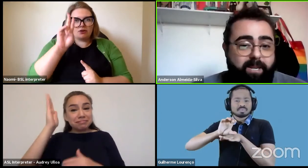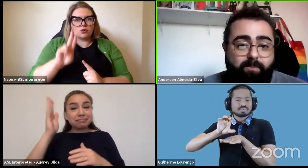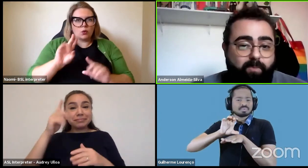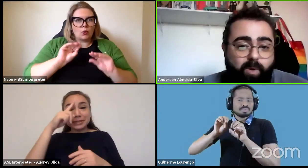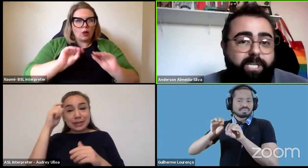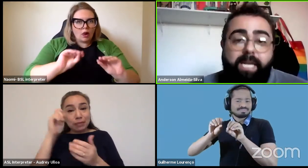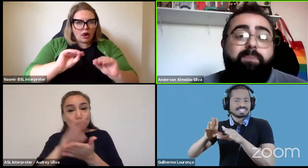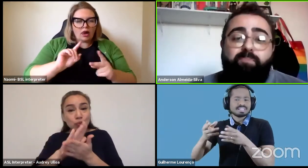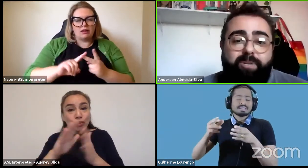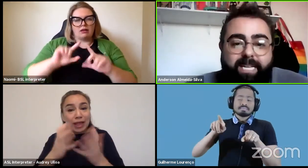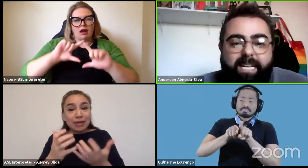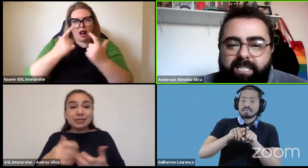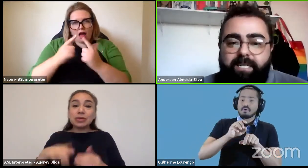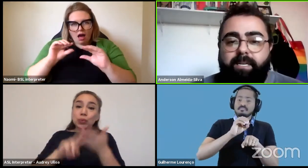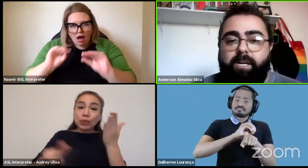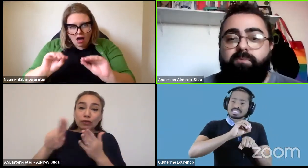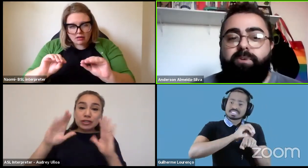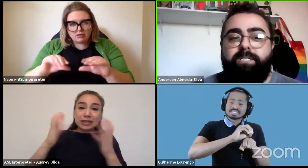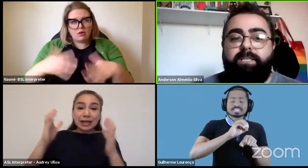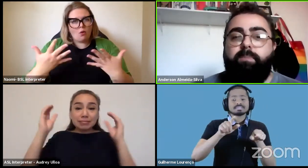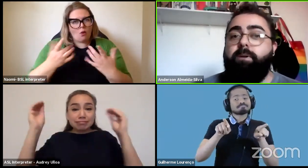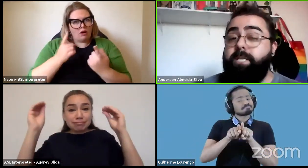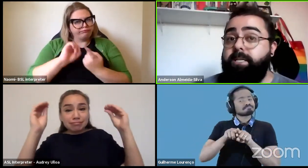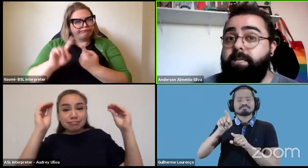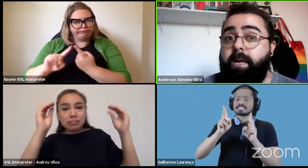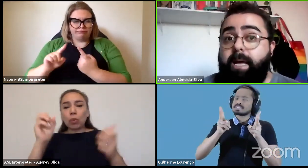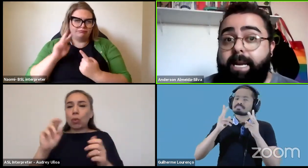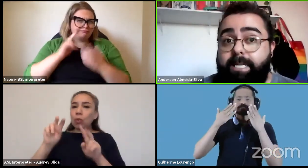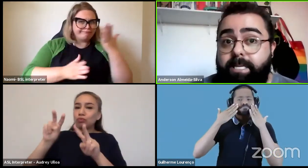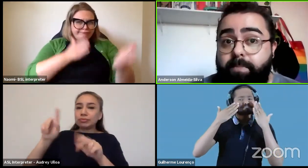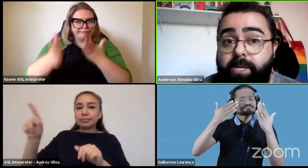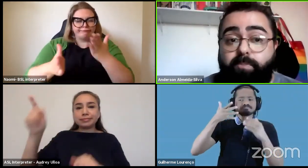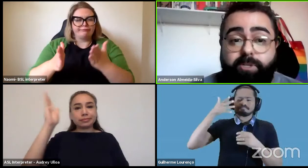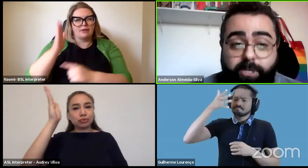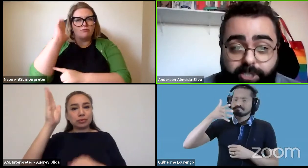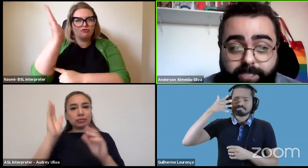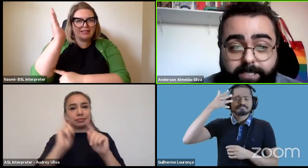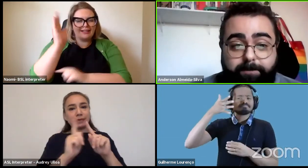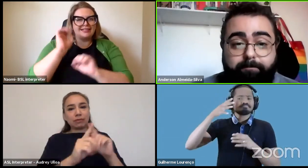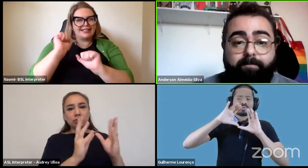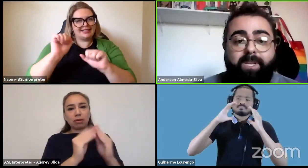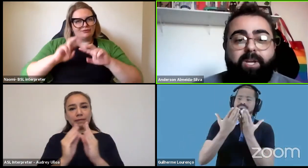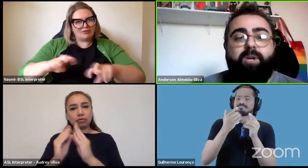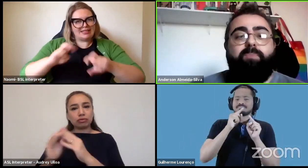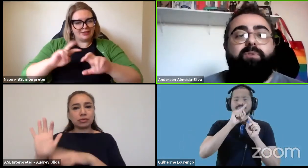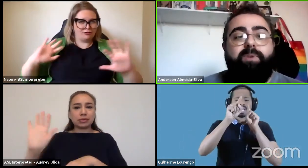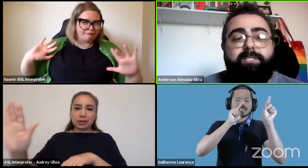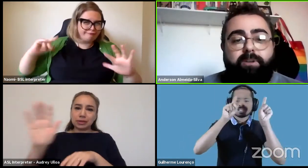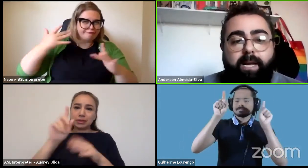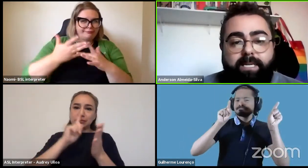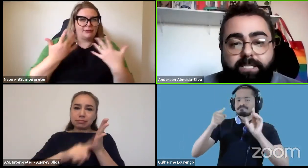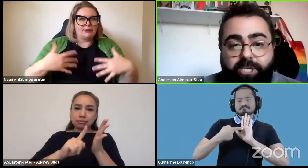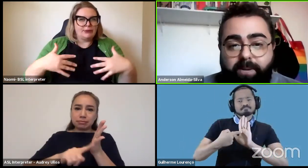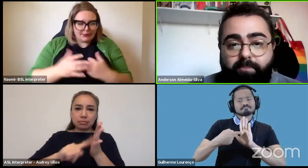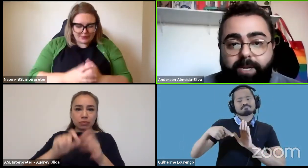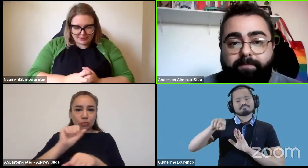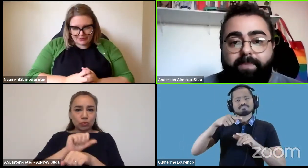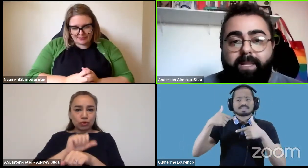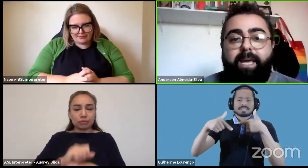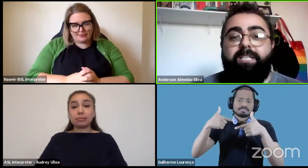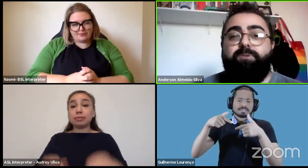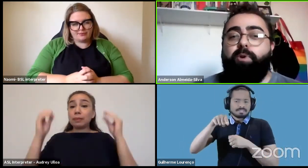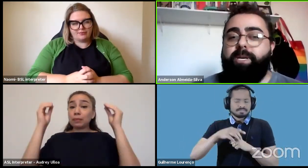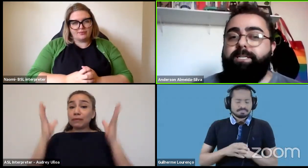just by watching him presenting in conferences about his academic productions. Professor Adam